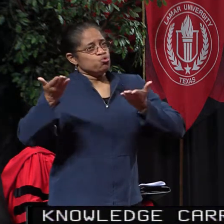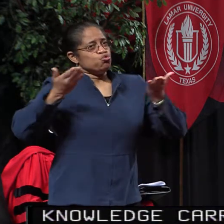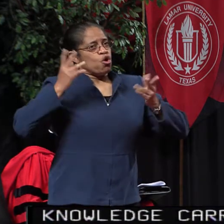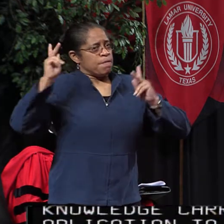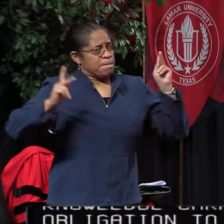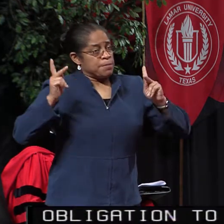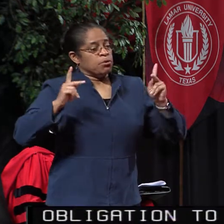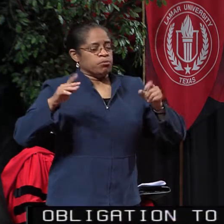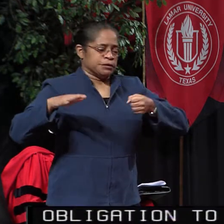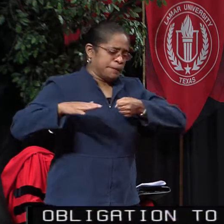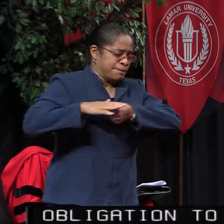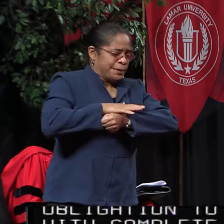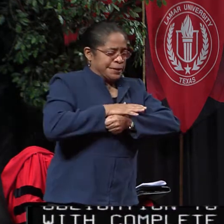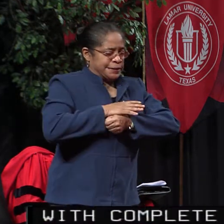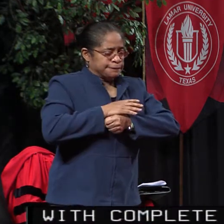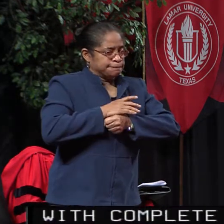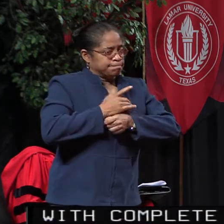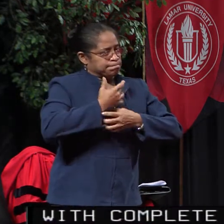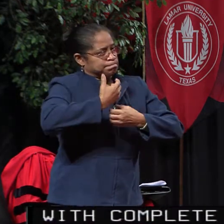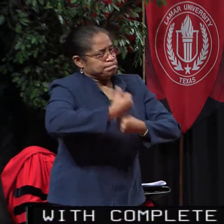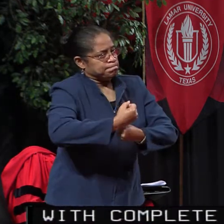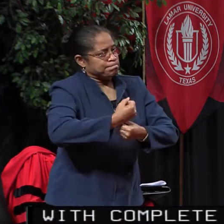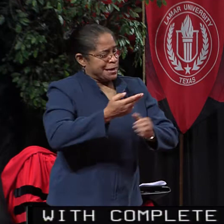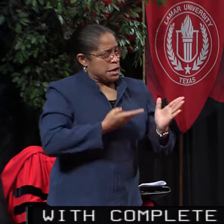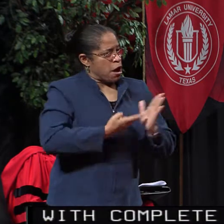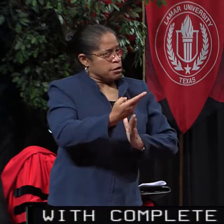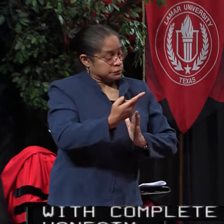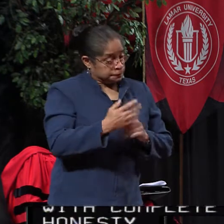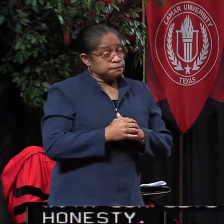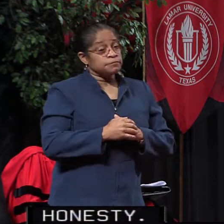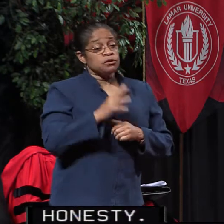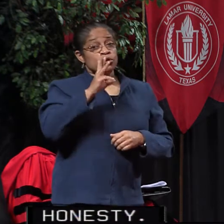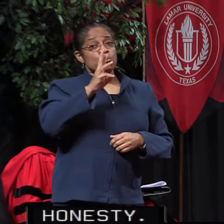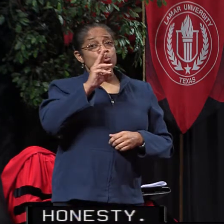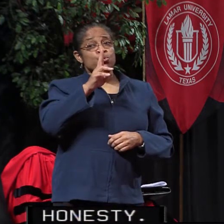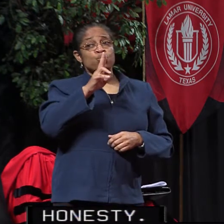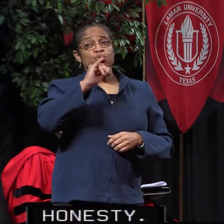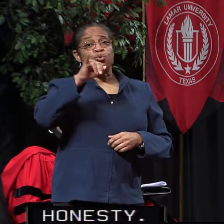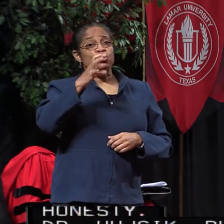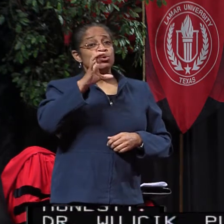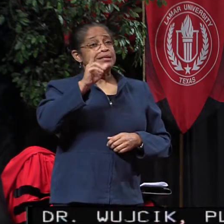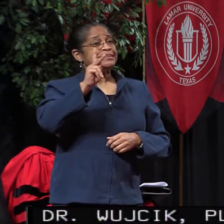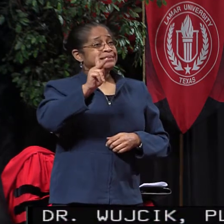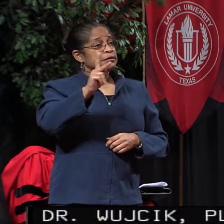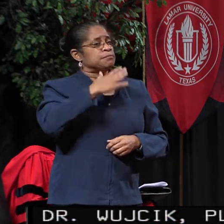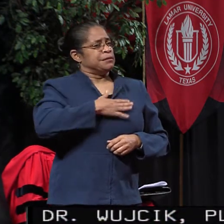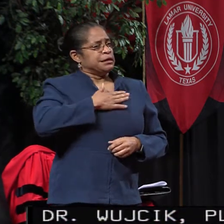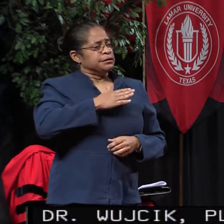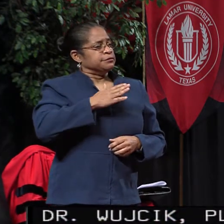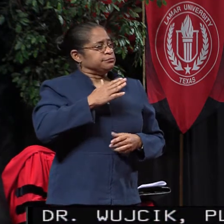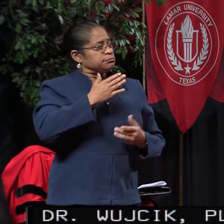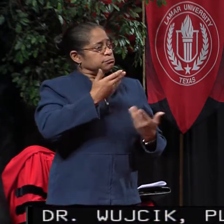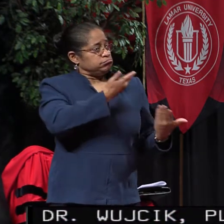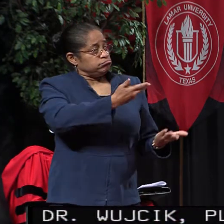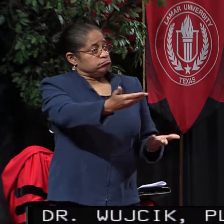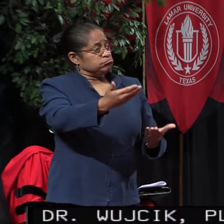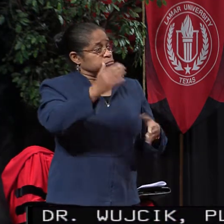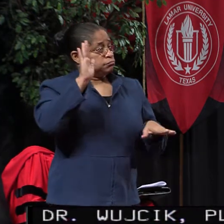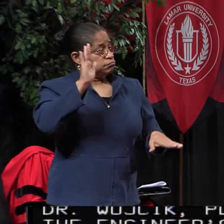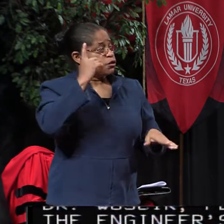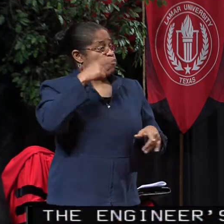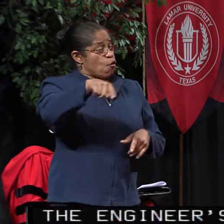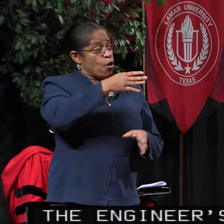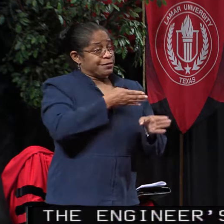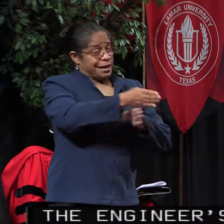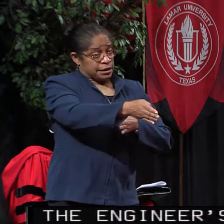complete integrity and honesty. Dr. Vucic, please administer the engineer's oath to our candidates. I would like that